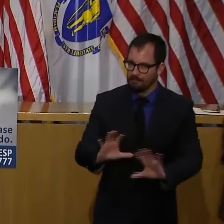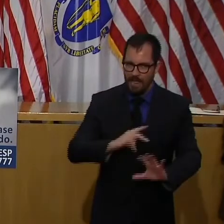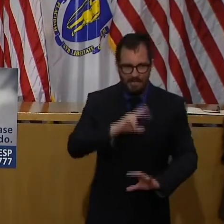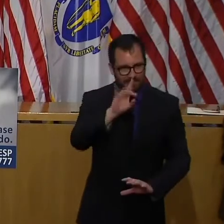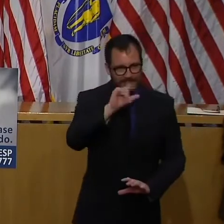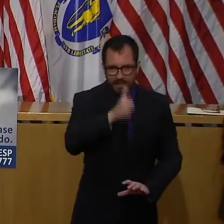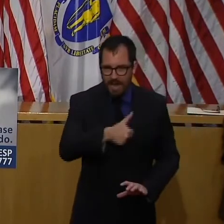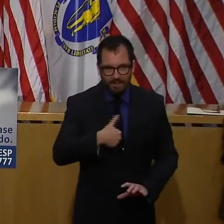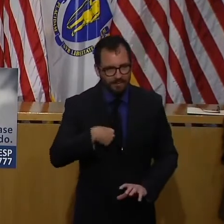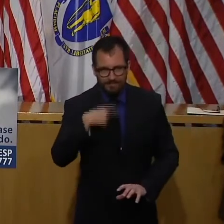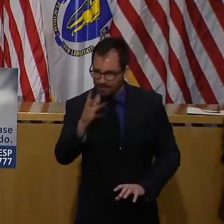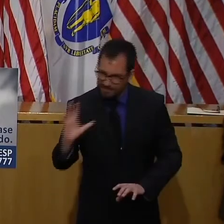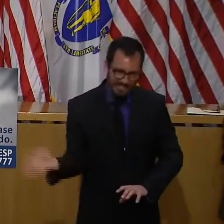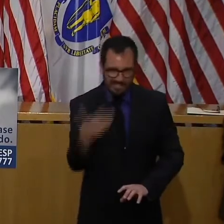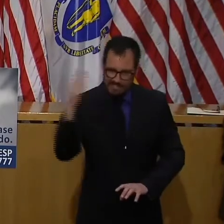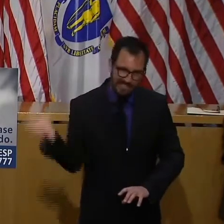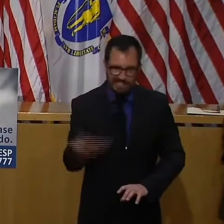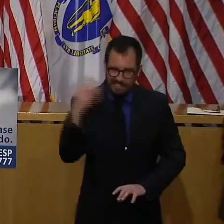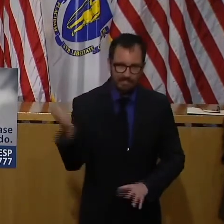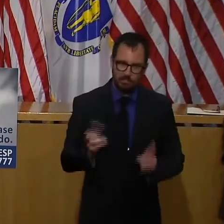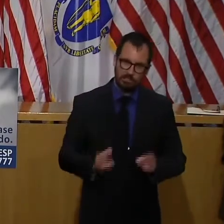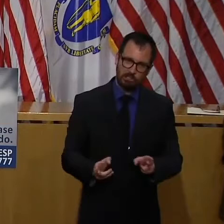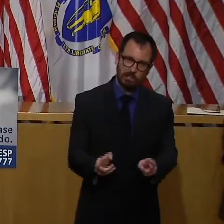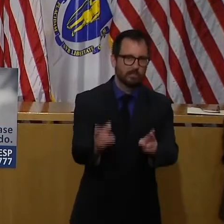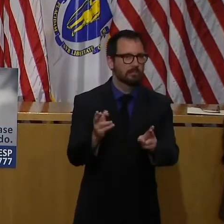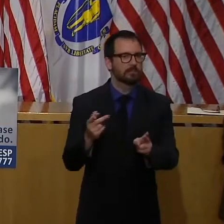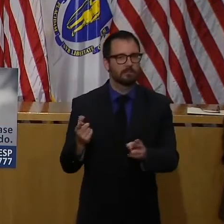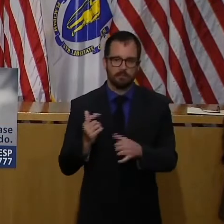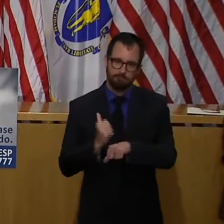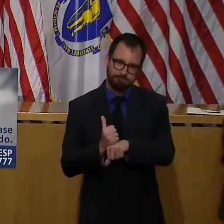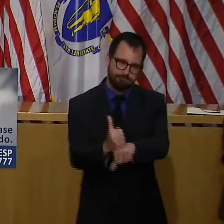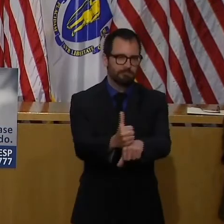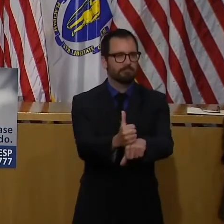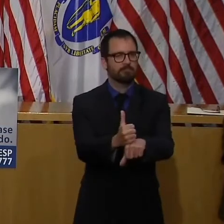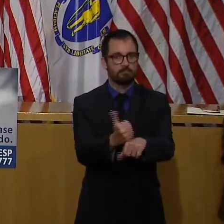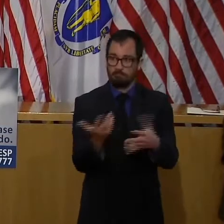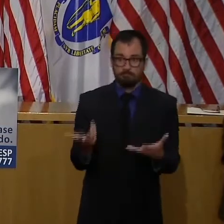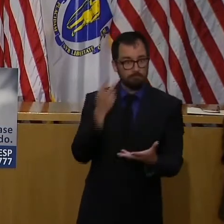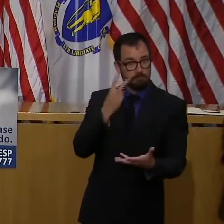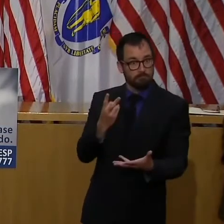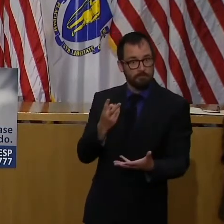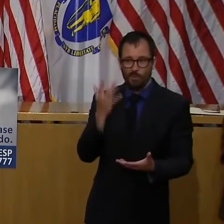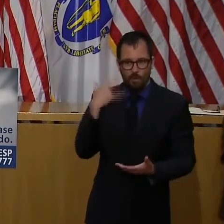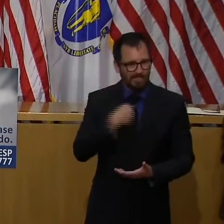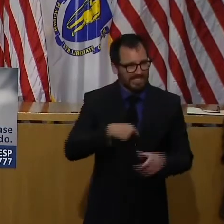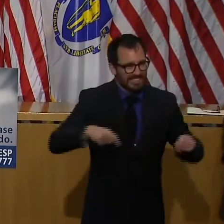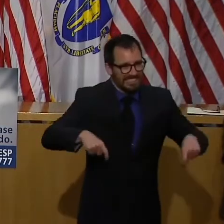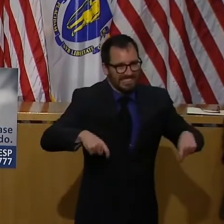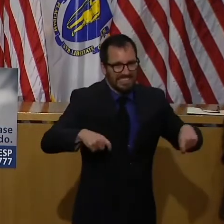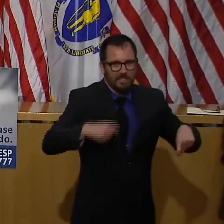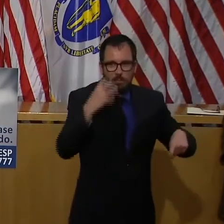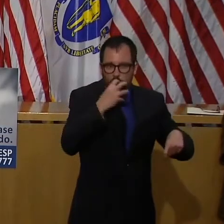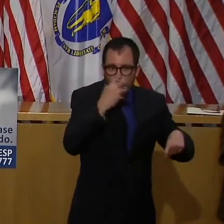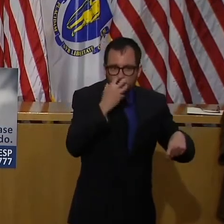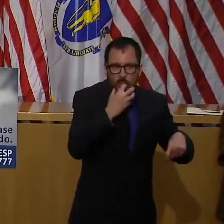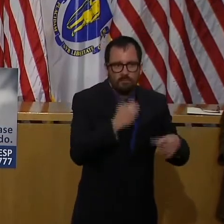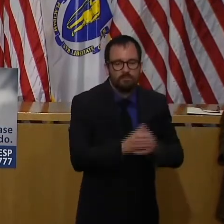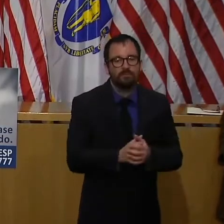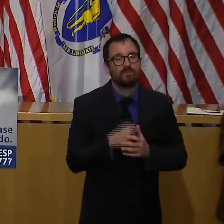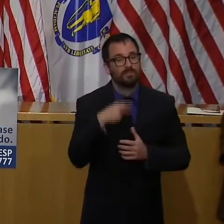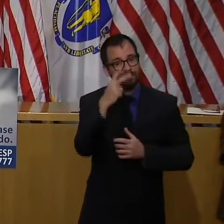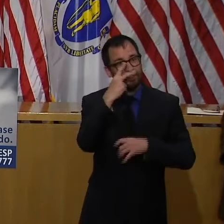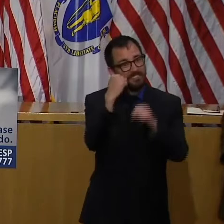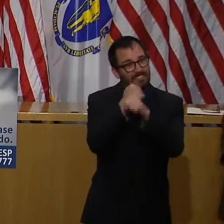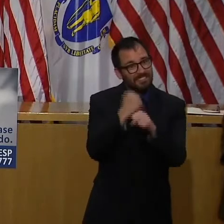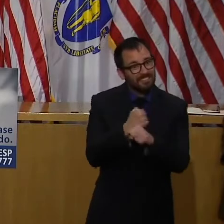have it up so that we can create some momentum around this, so that if when the data actually says it's okay for us to